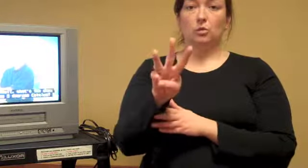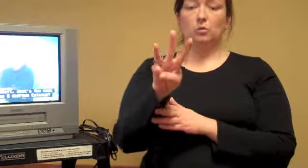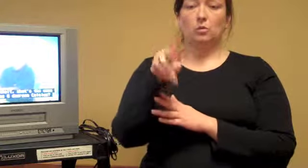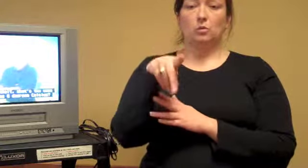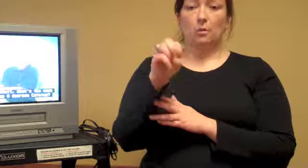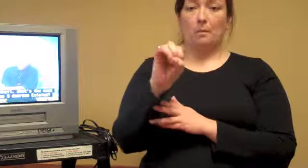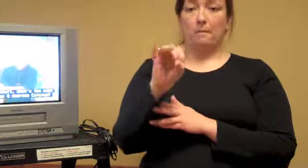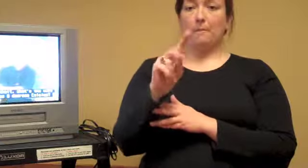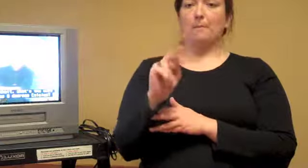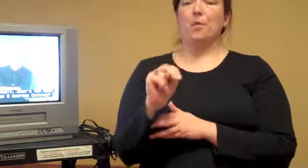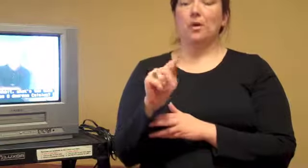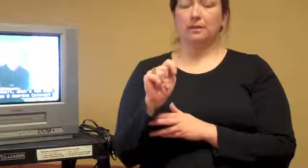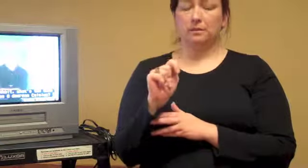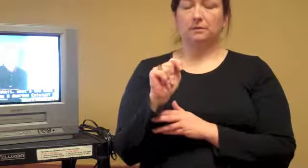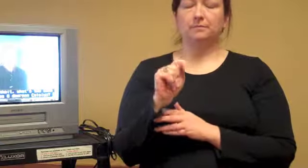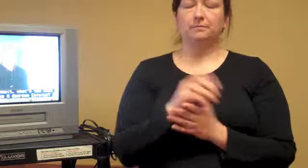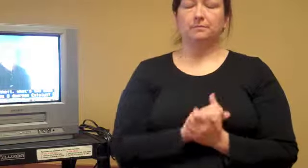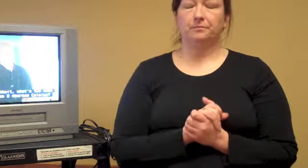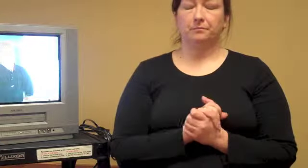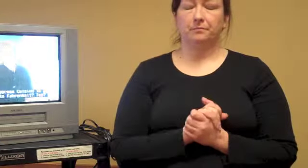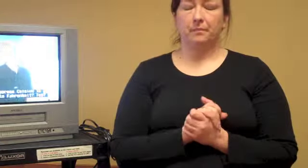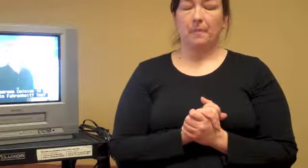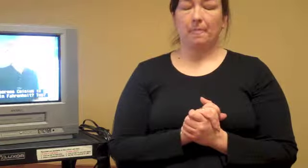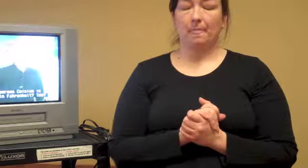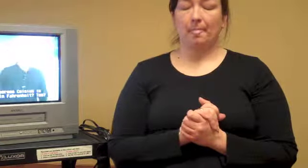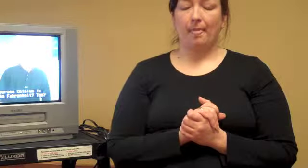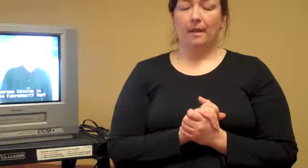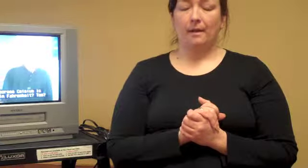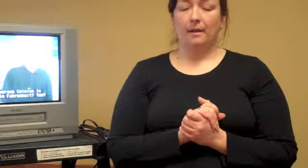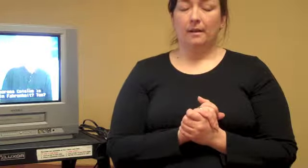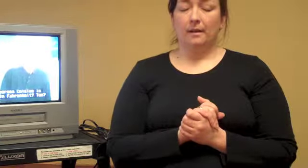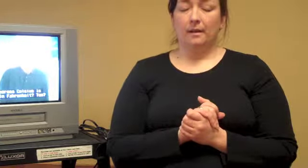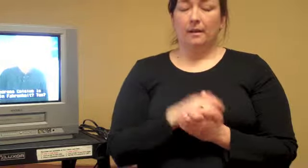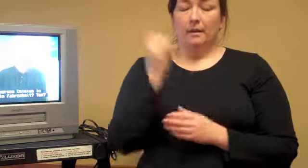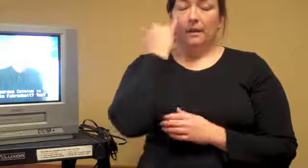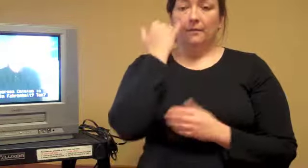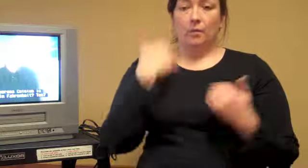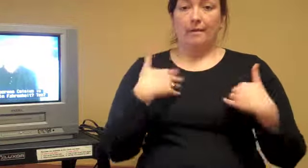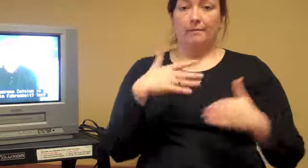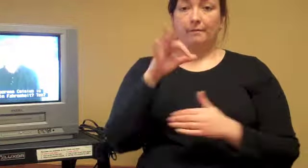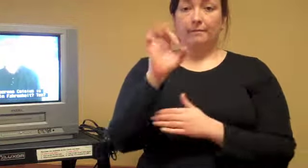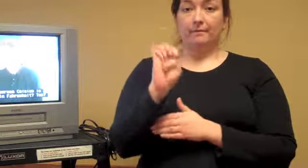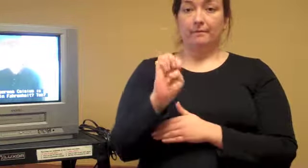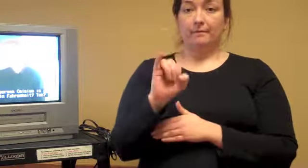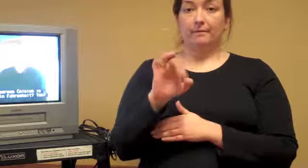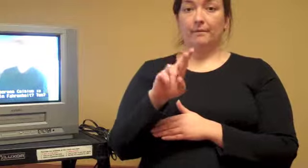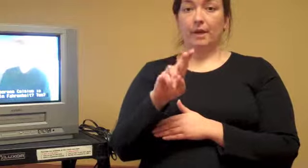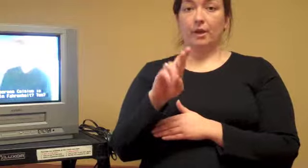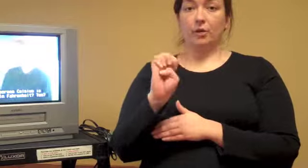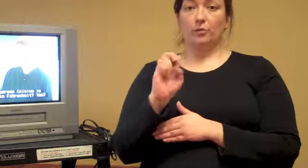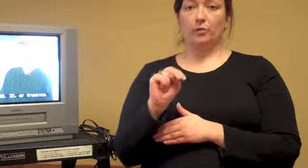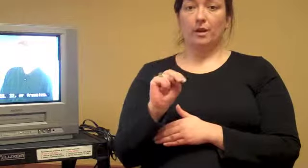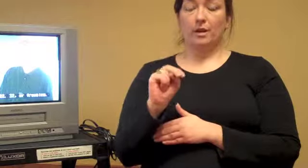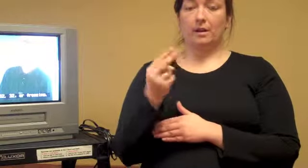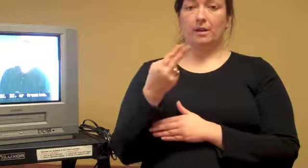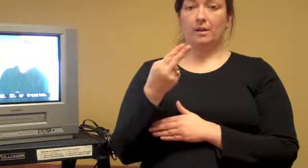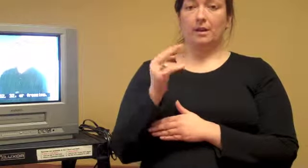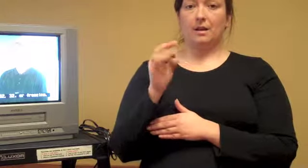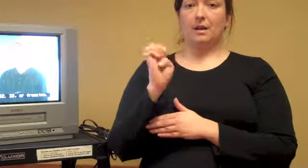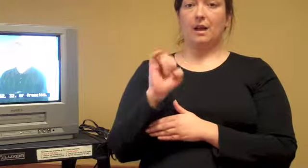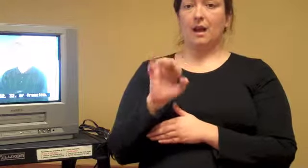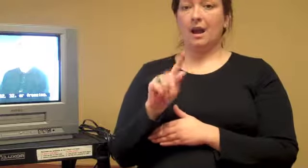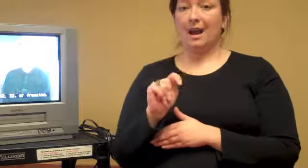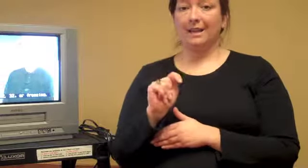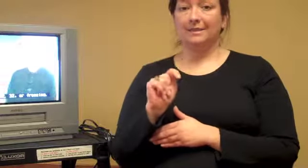In Fahrenheit, what's the same thing as 0 degrees Celsius? 0 degrees Celsius is what in Fahrenheit? Tom? 32.